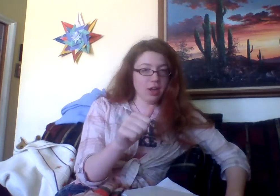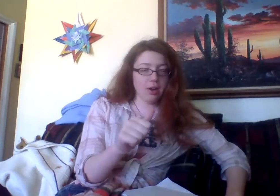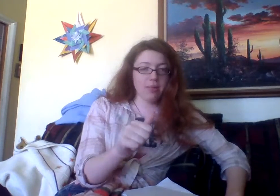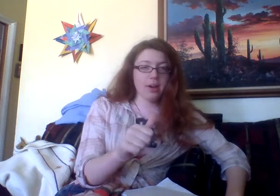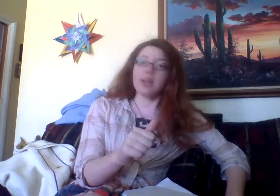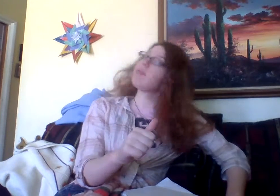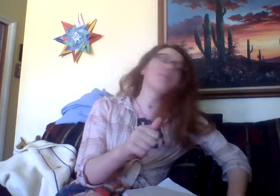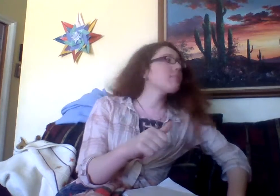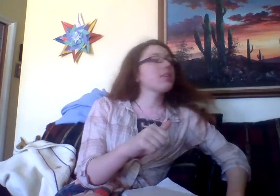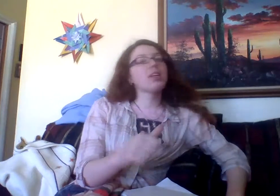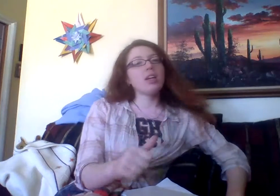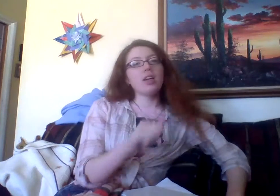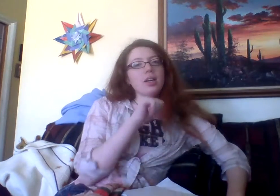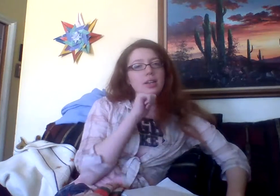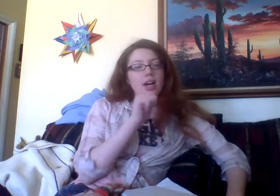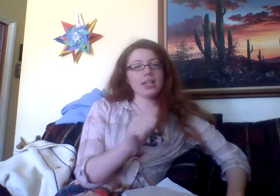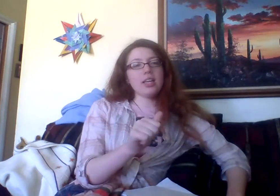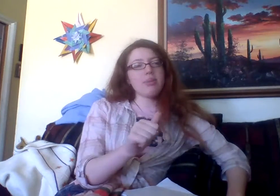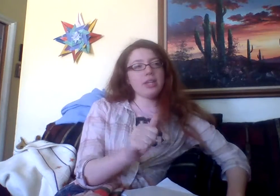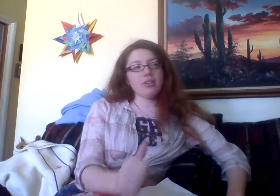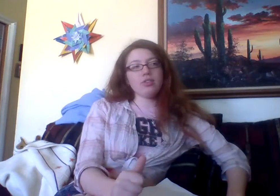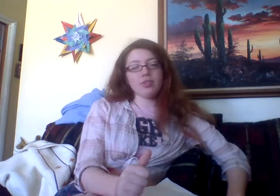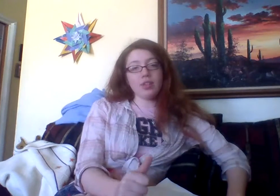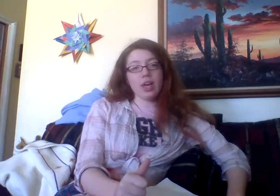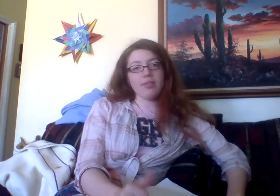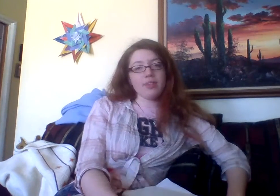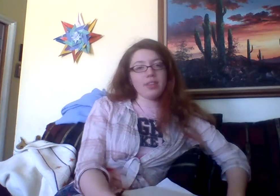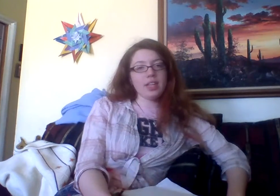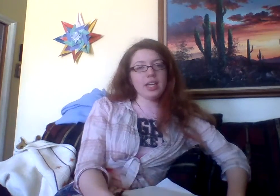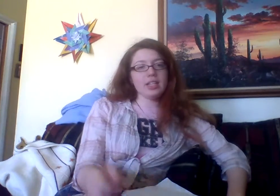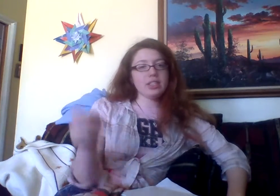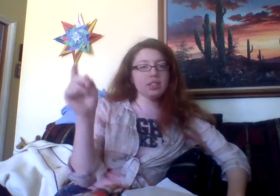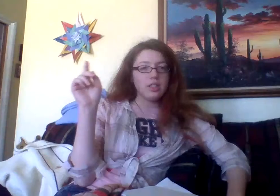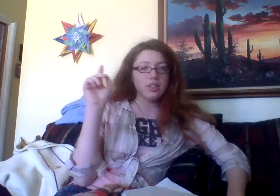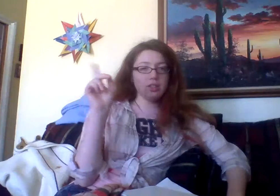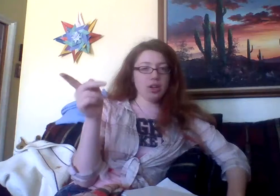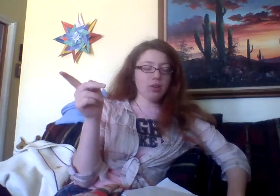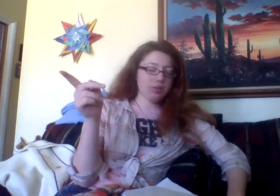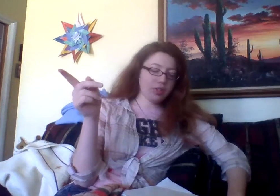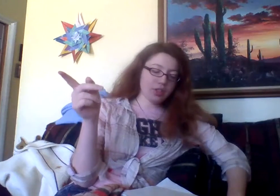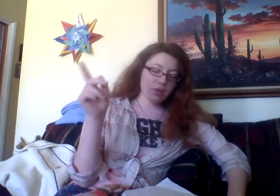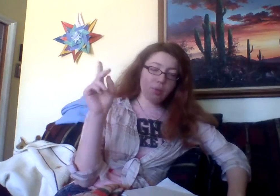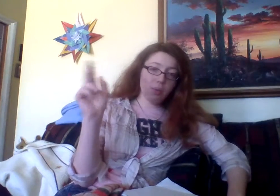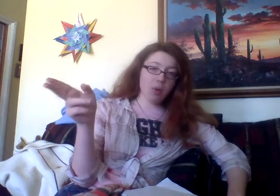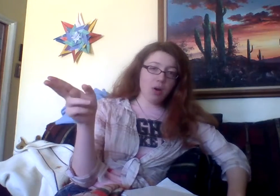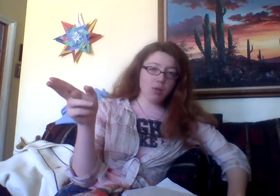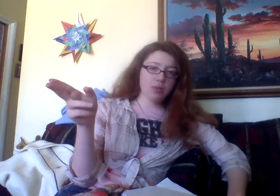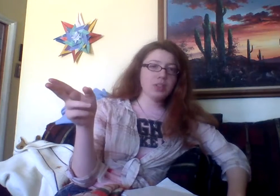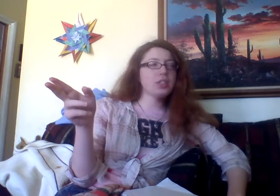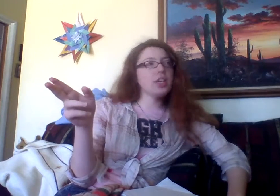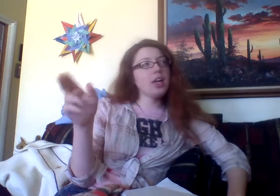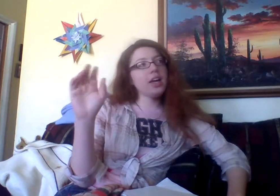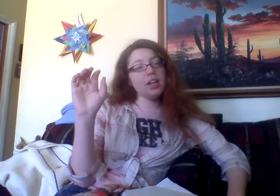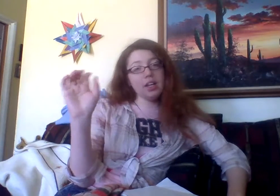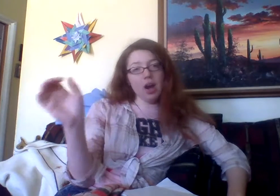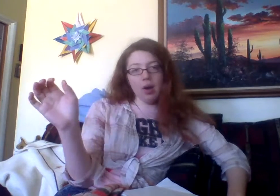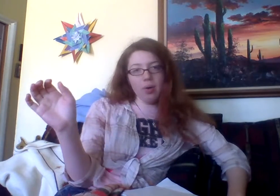not want it. Not can be used for a lot of different things. Don't, won't,